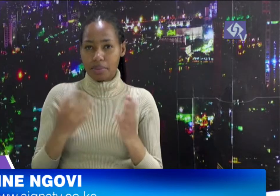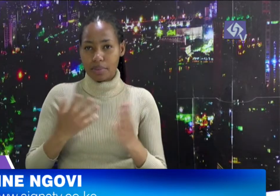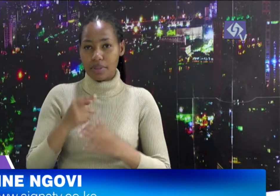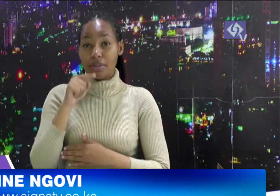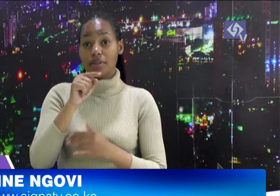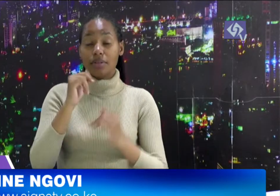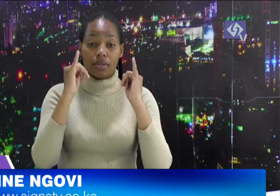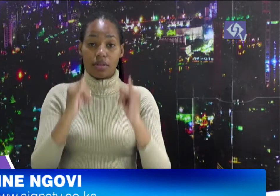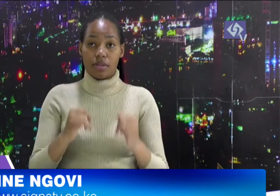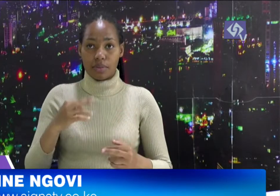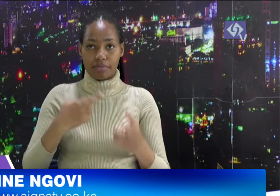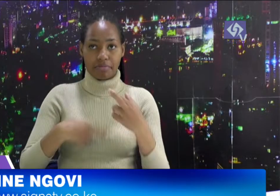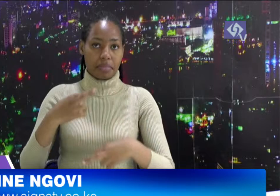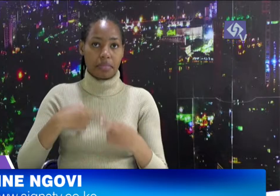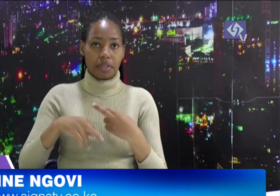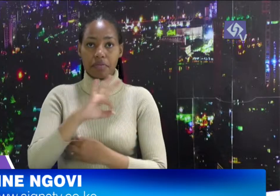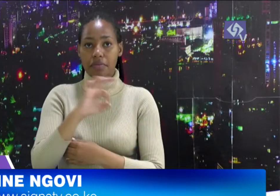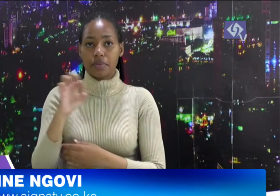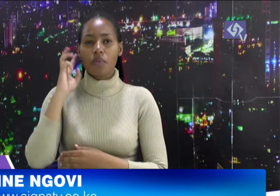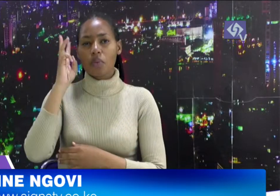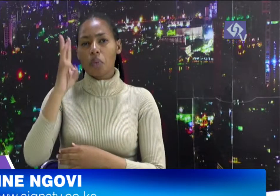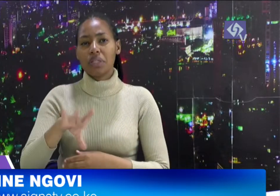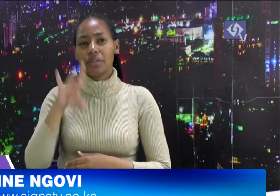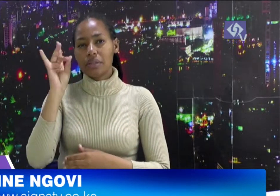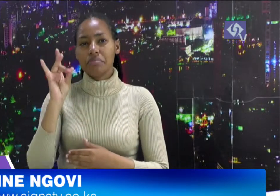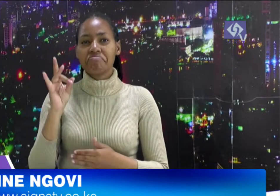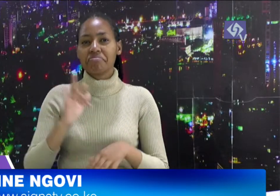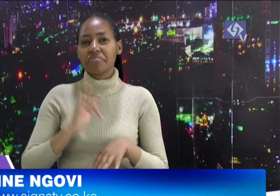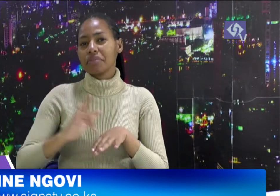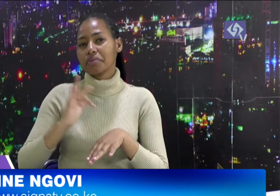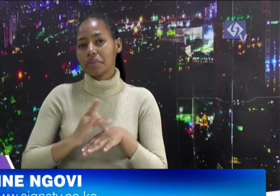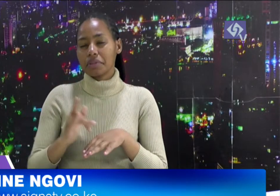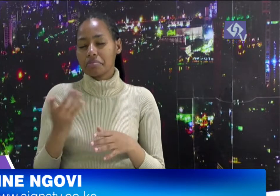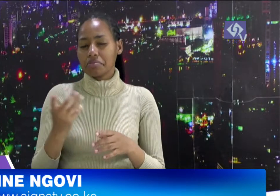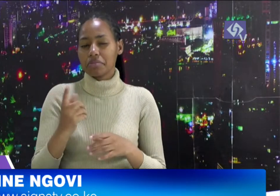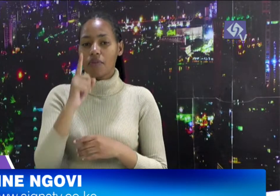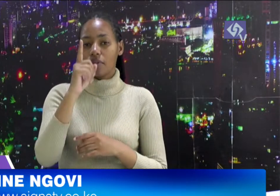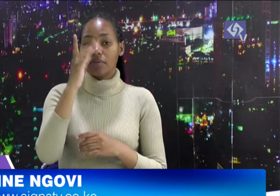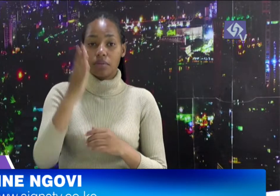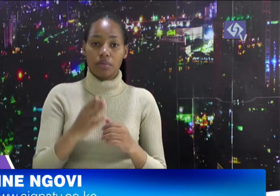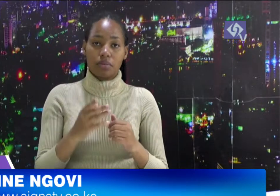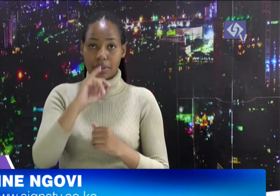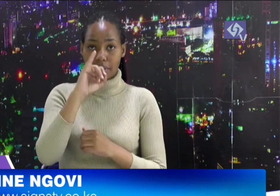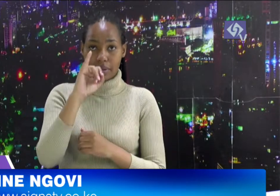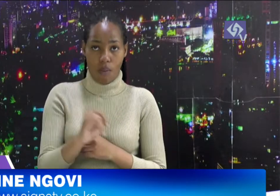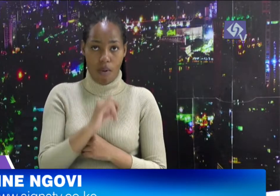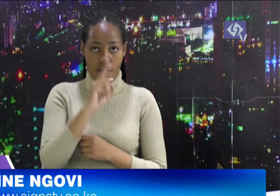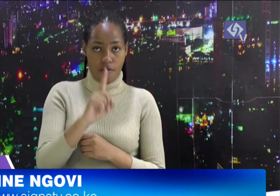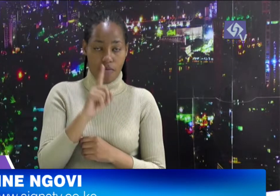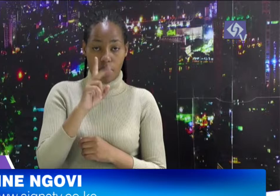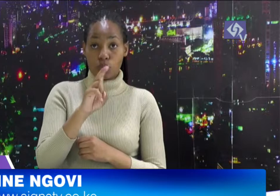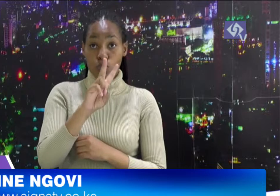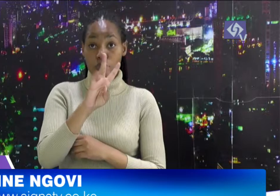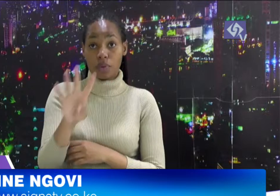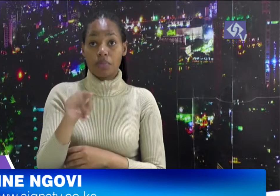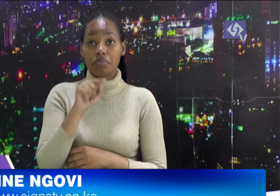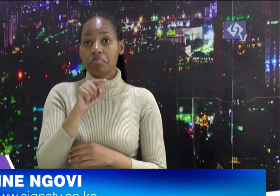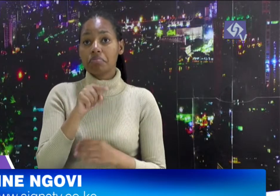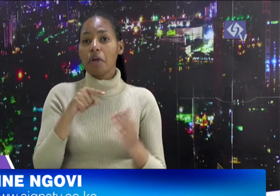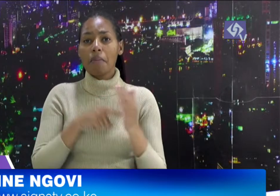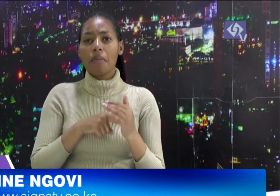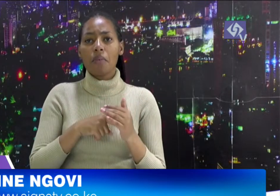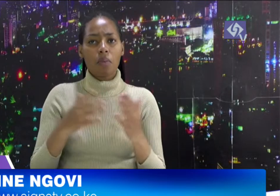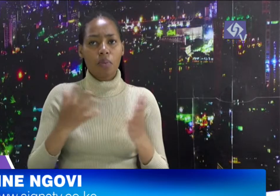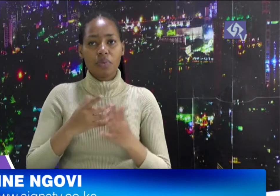Gazette notice and outlined the new revised fees that will take effect on January 1st, 2024.